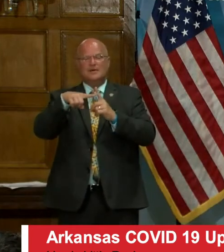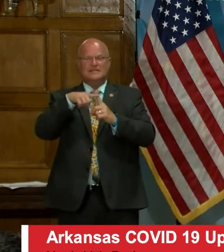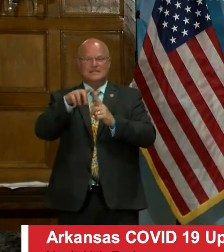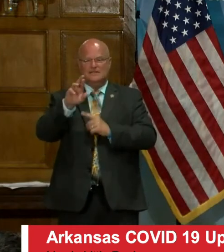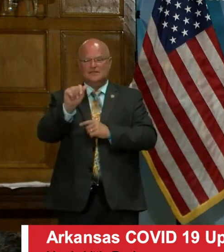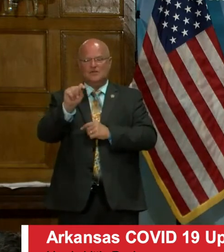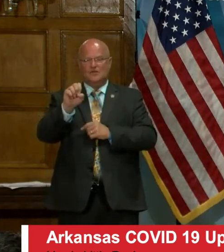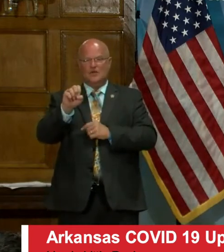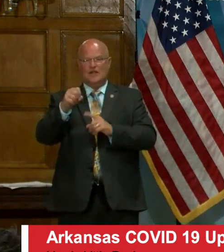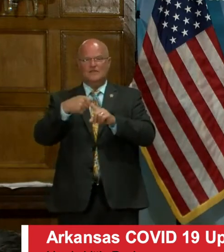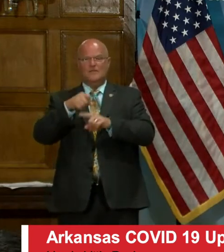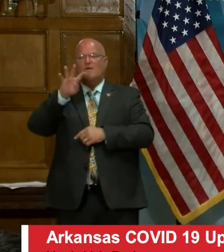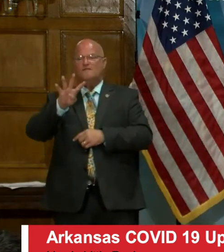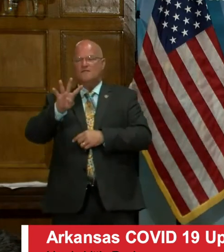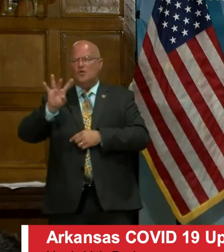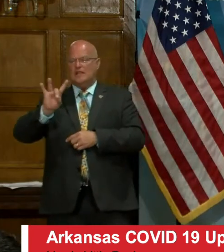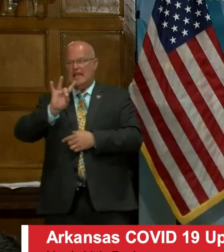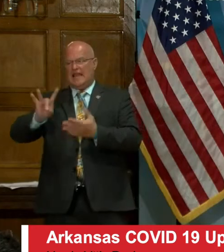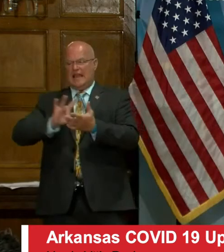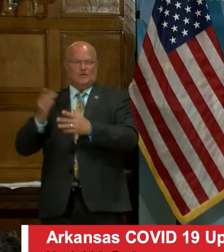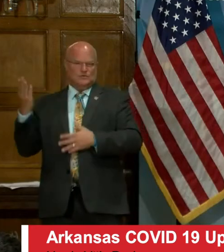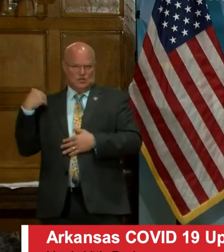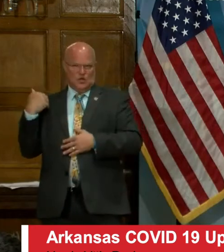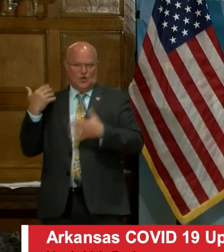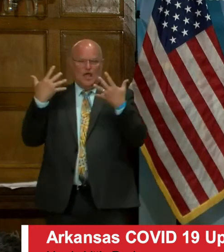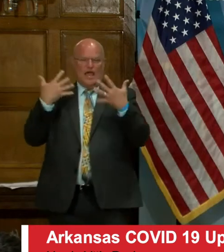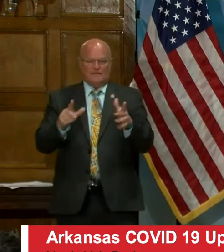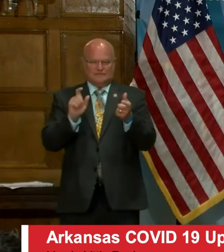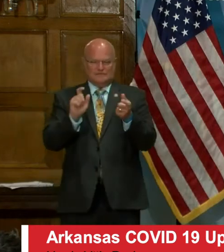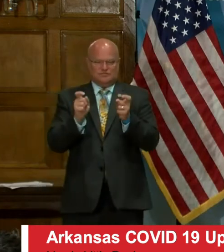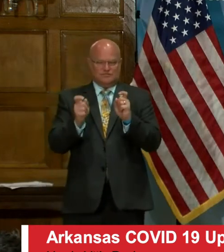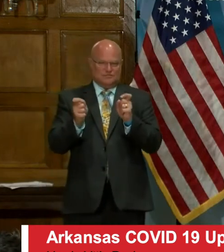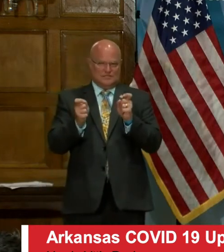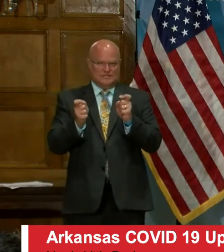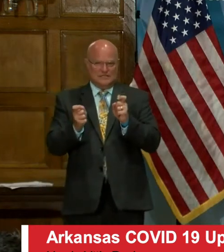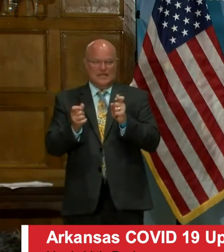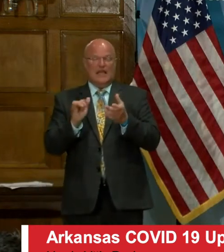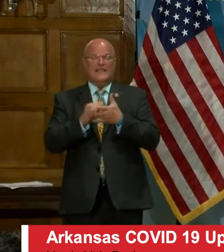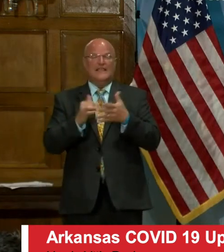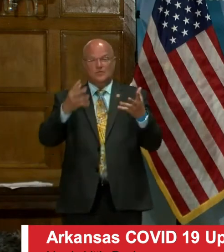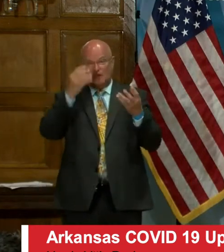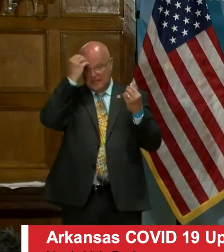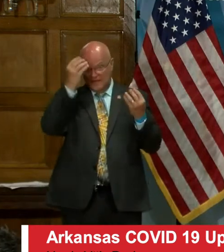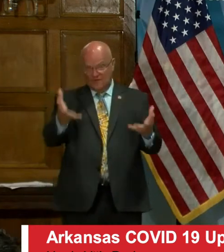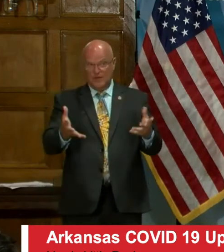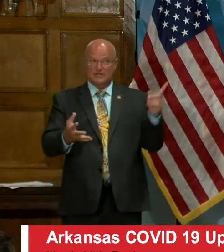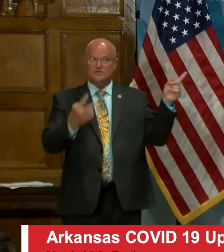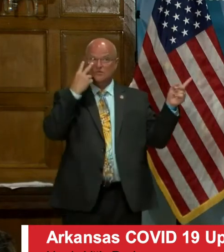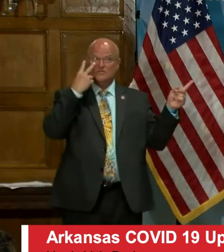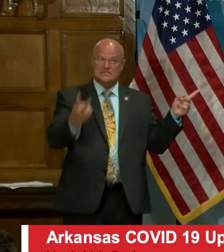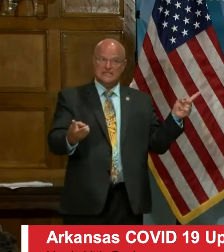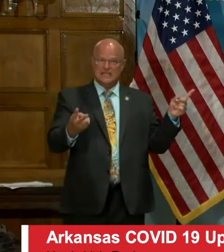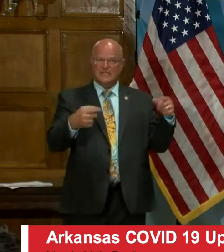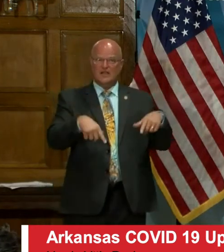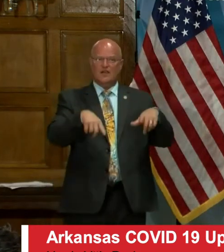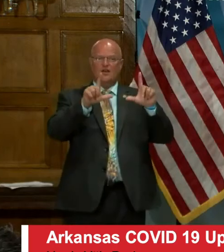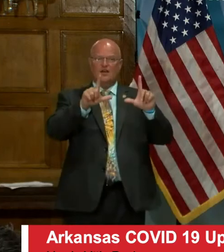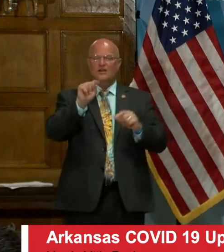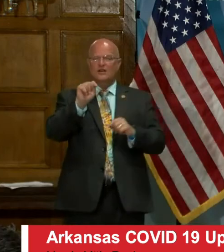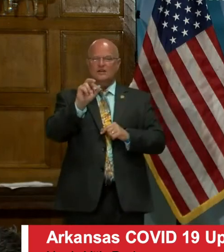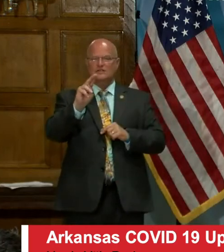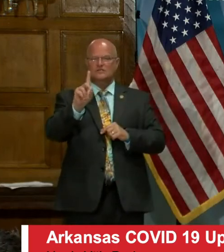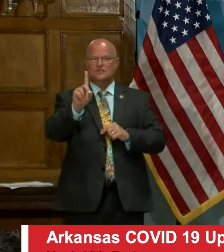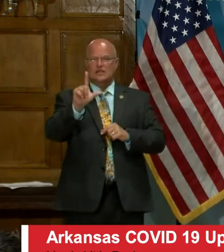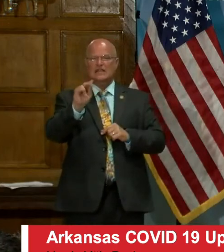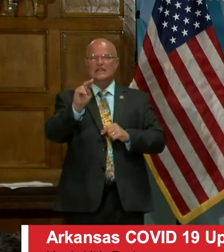positivity rate from 48 hours ago after it has been adjusted. And that's what the information you're seeing on that trend line. So it